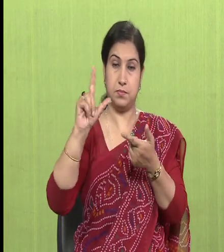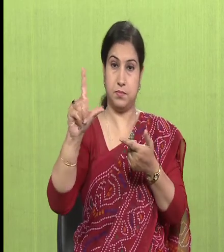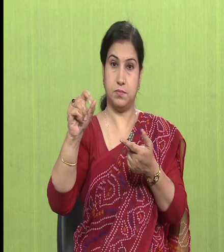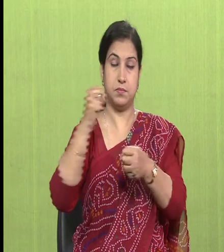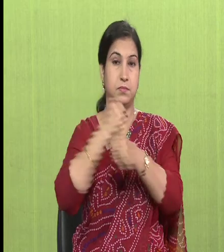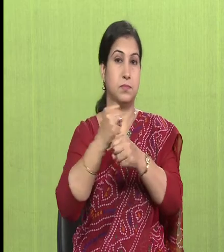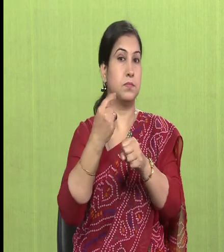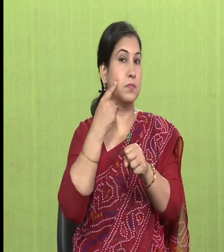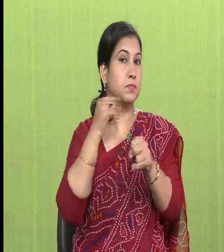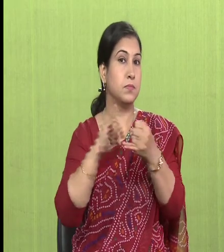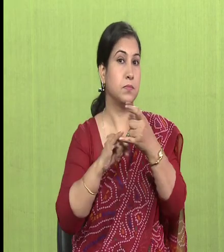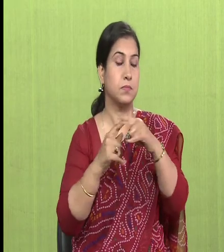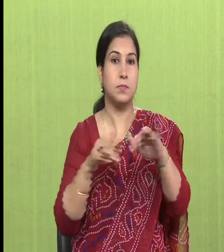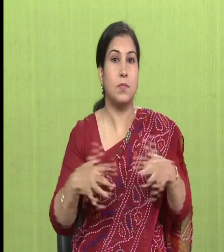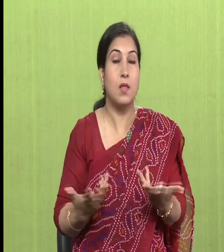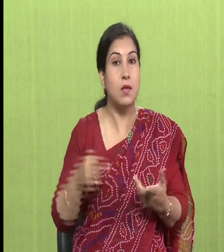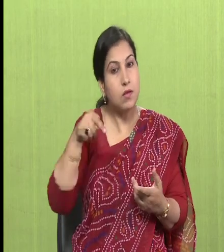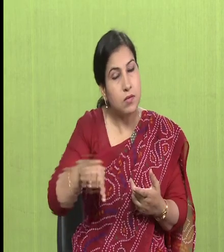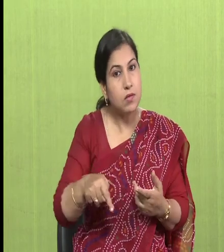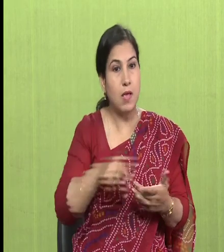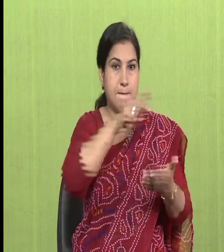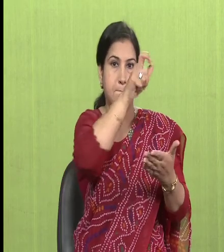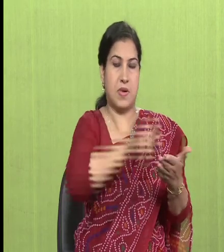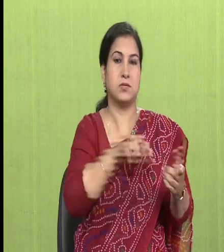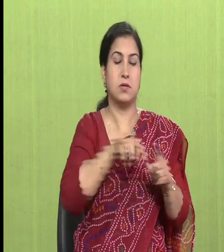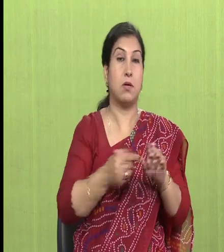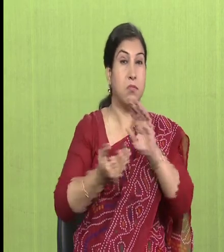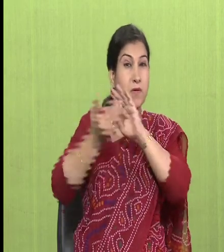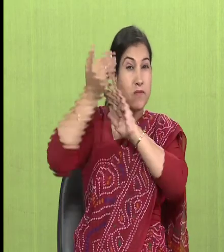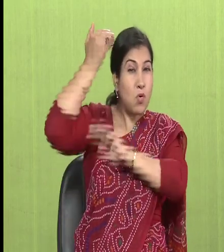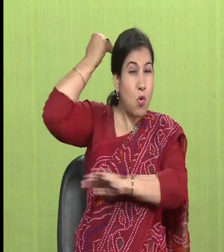who study all these remains of the past